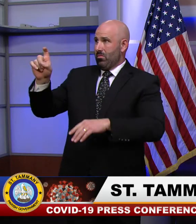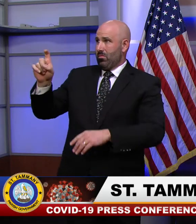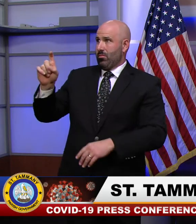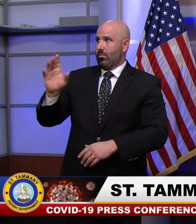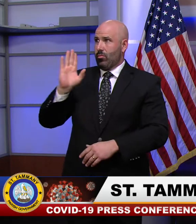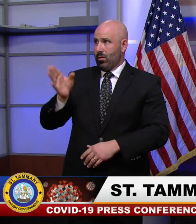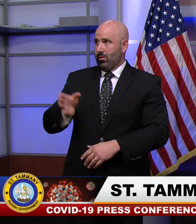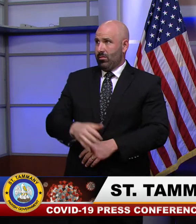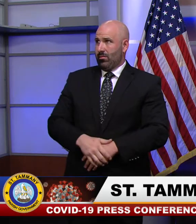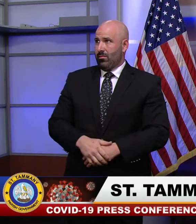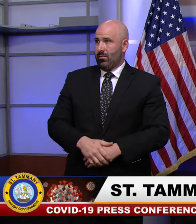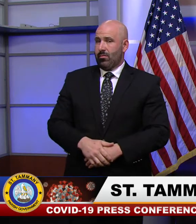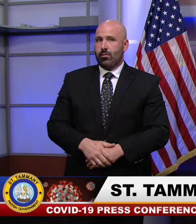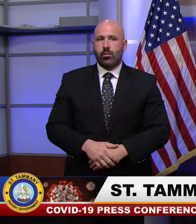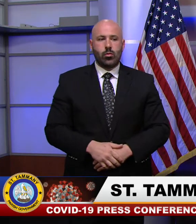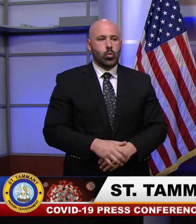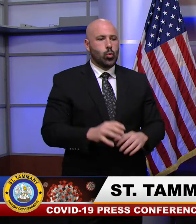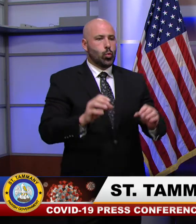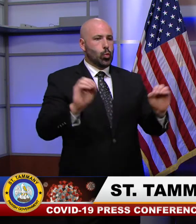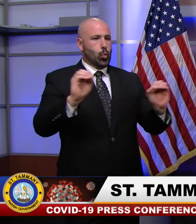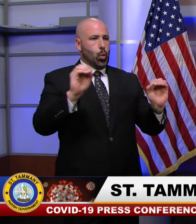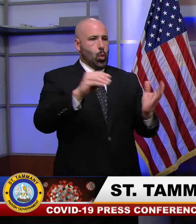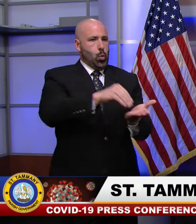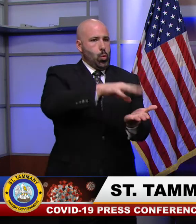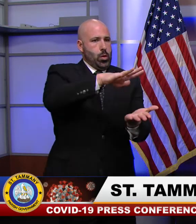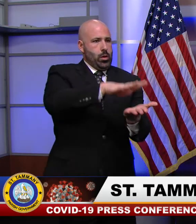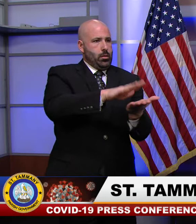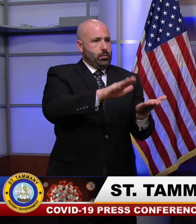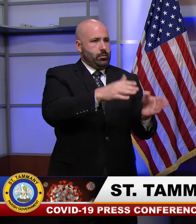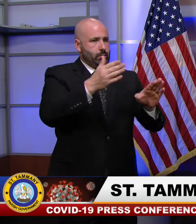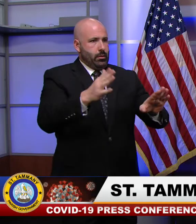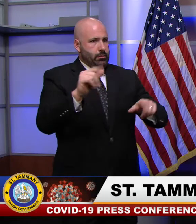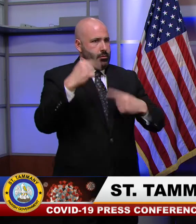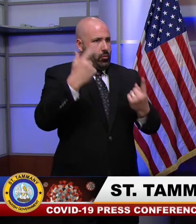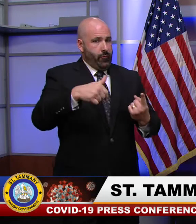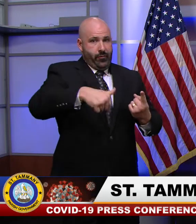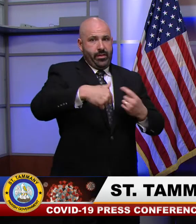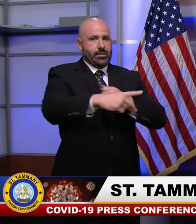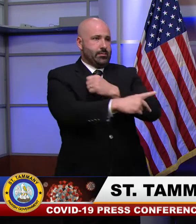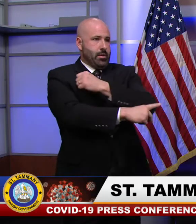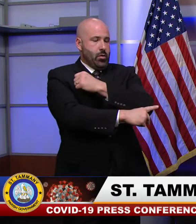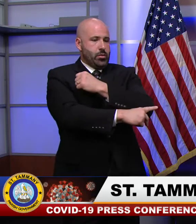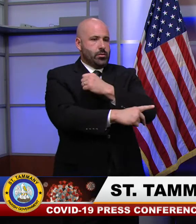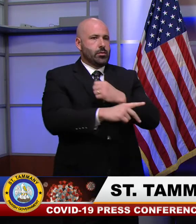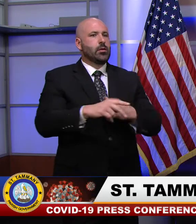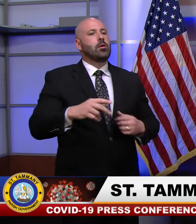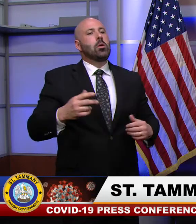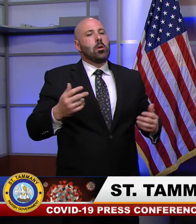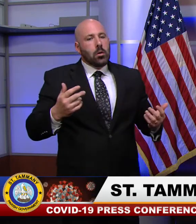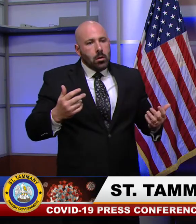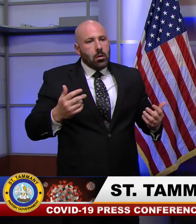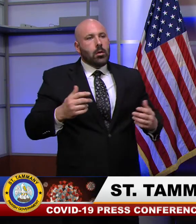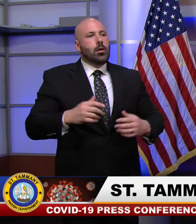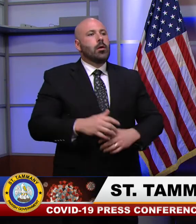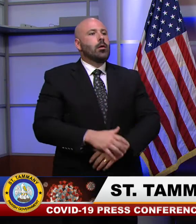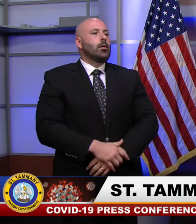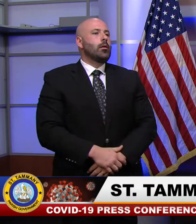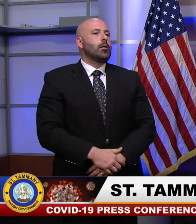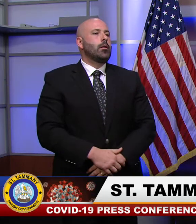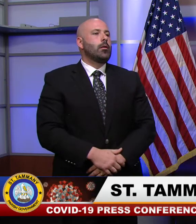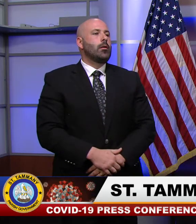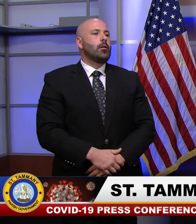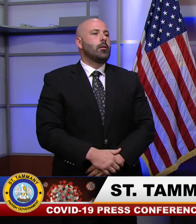Well, we have no deaths reported for St. Tammany Parish, even though there may have had